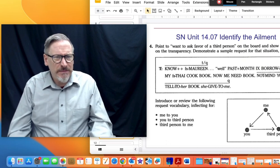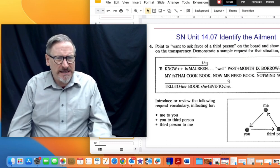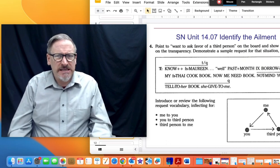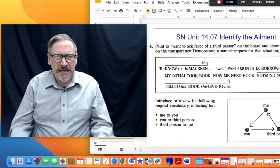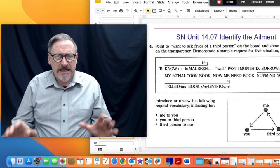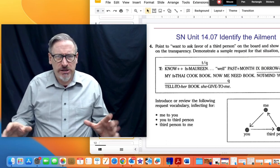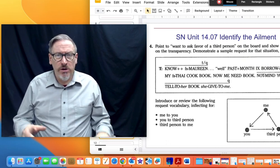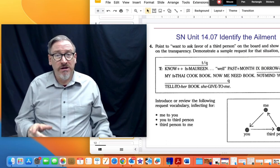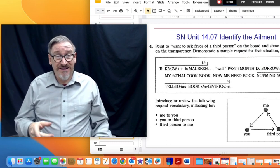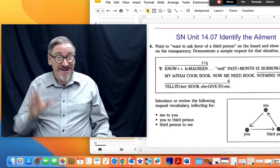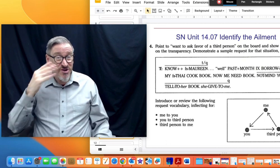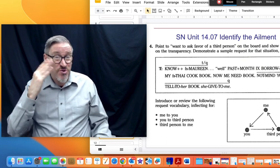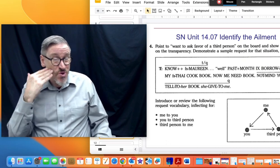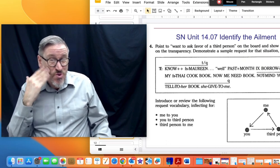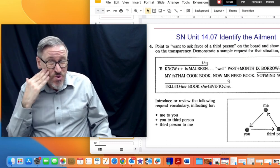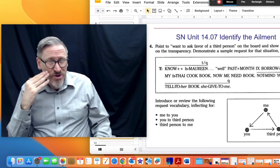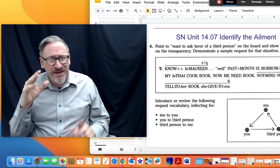Makes sense? Like, so